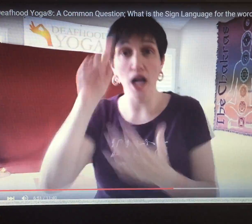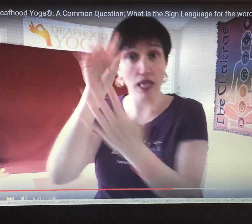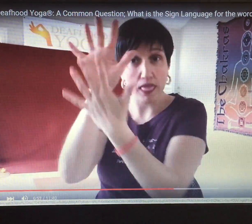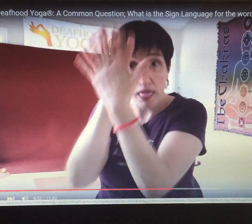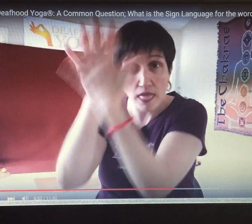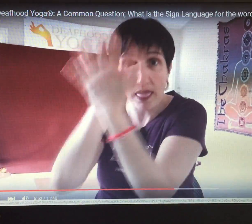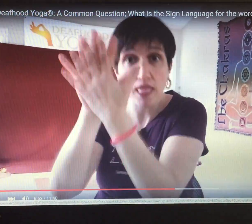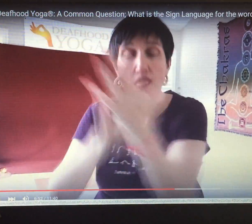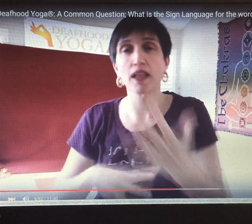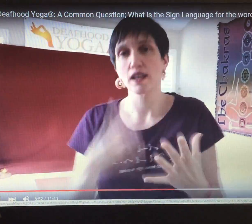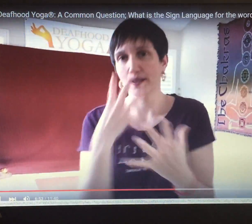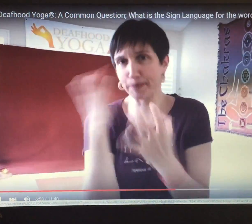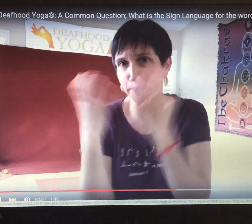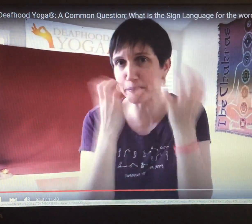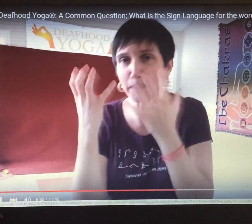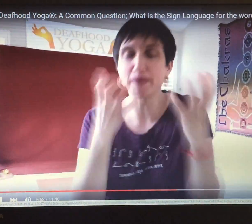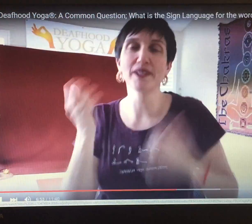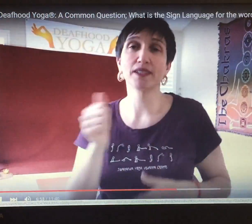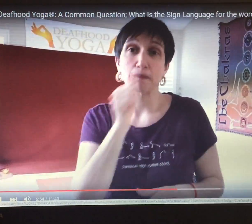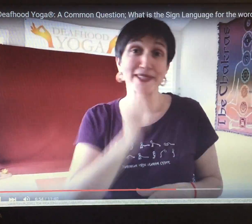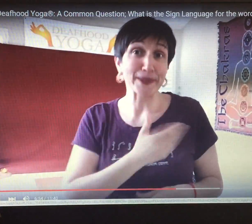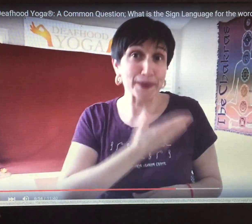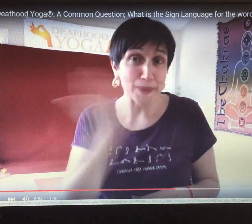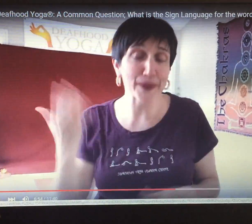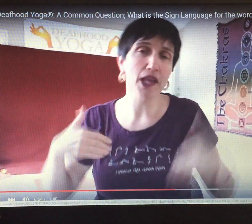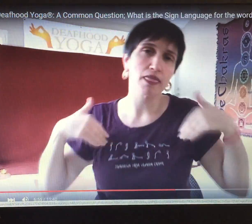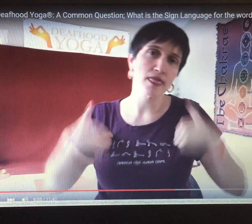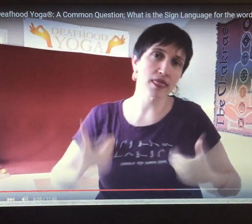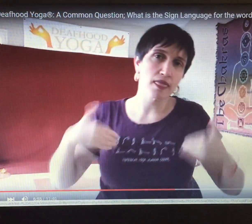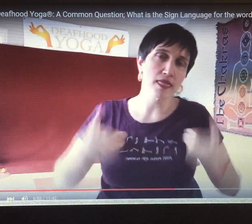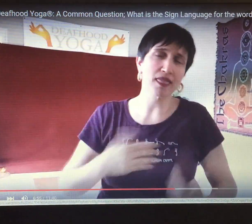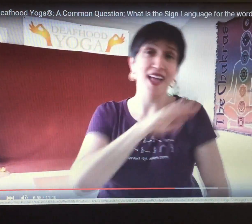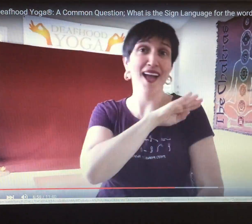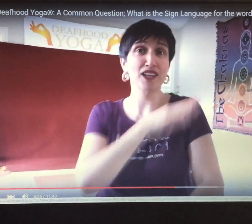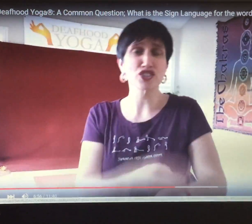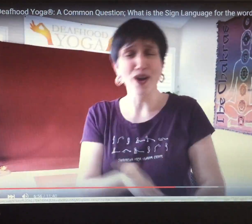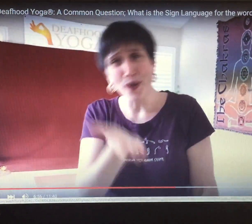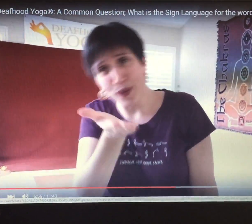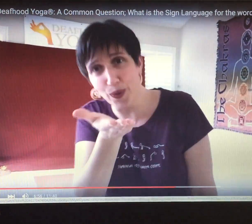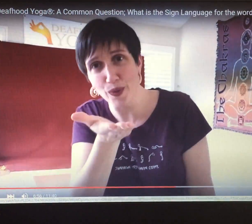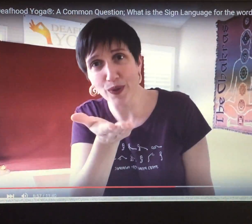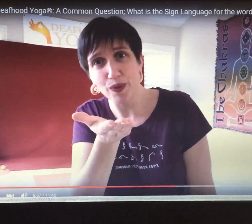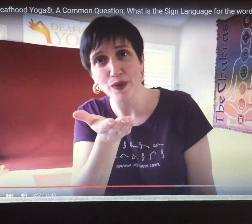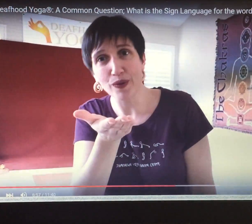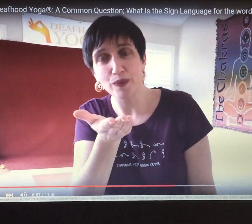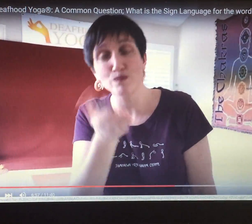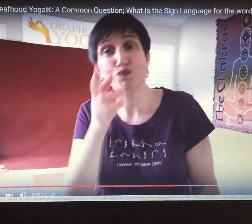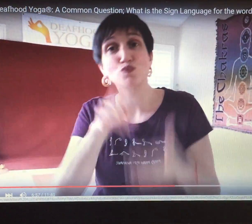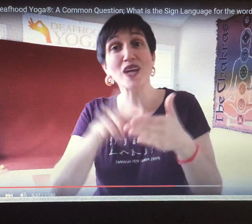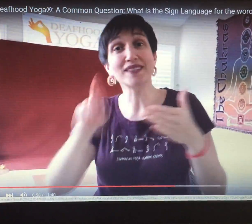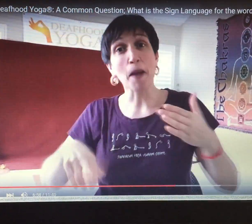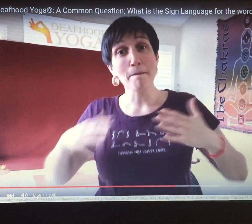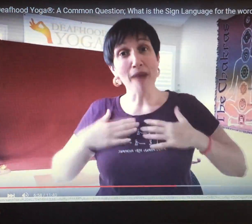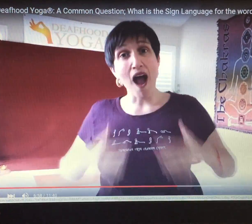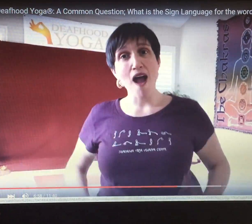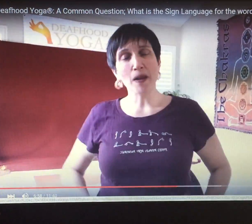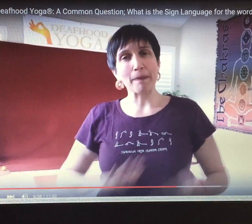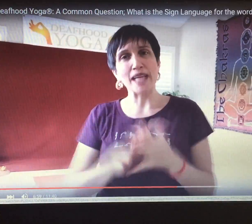There's frustration. There is confusion. There's no patience. There's energy levels are nothing. And the results